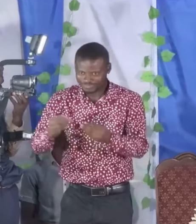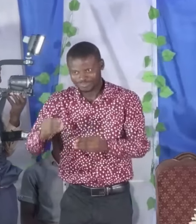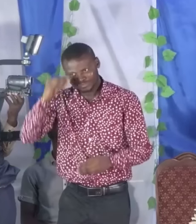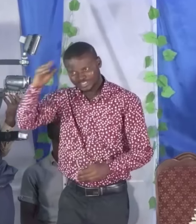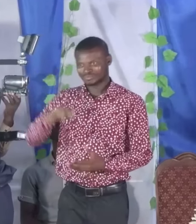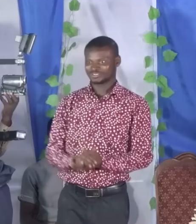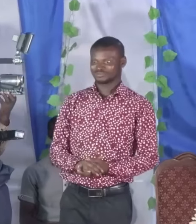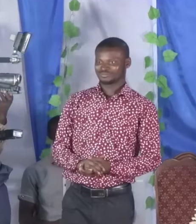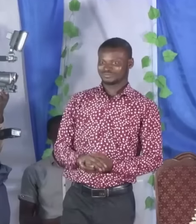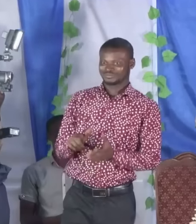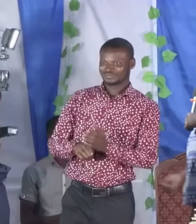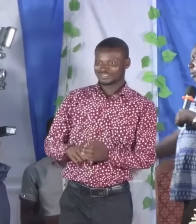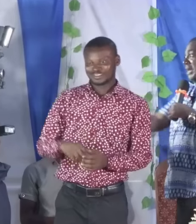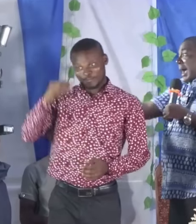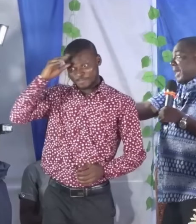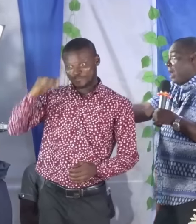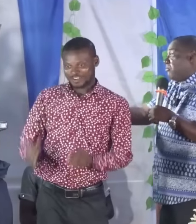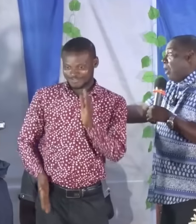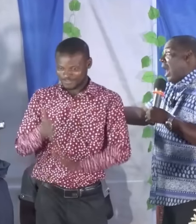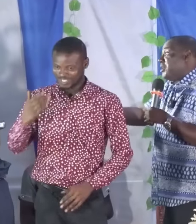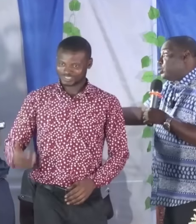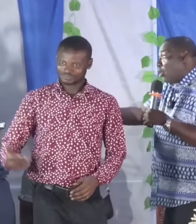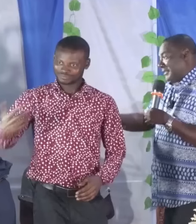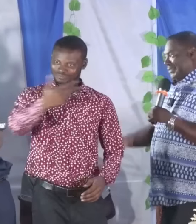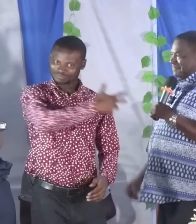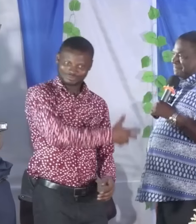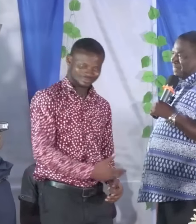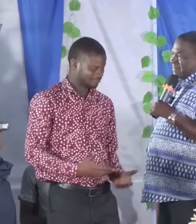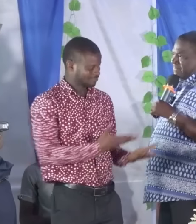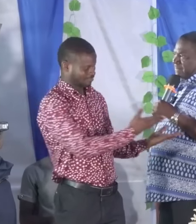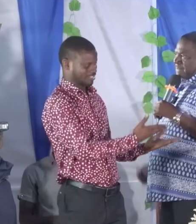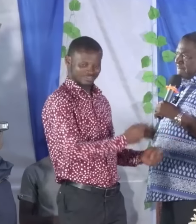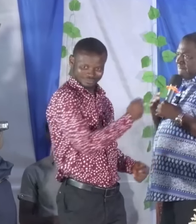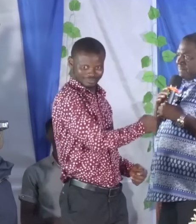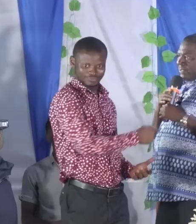Pretend, hey, my daddy, see, I told you, you know. What the mammy up? $400.